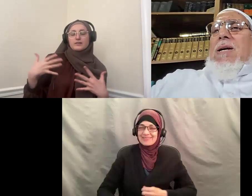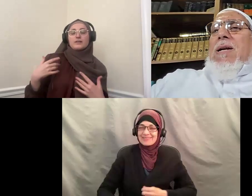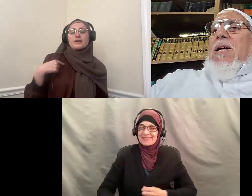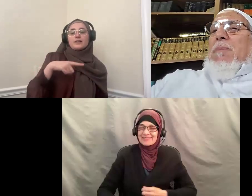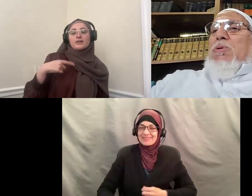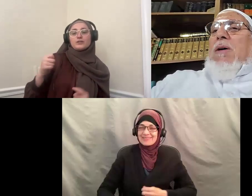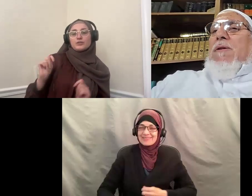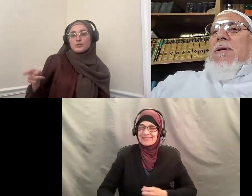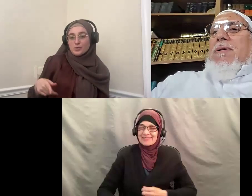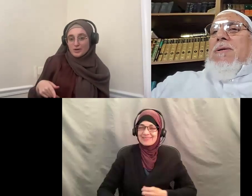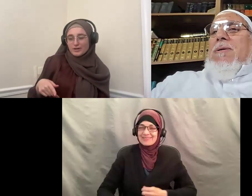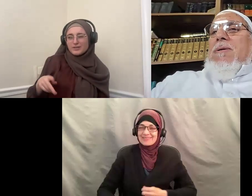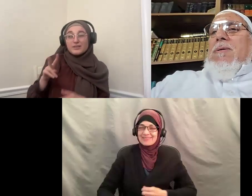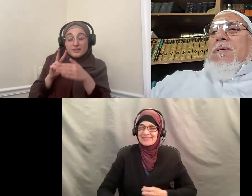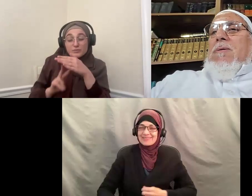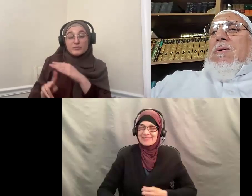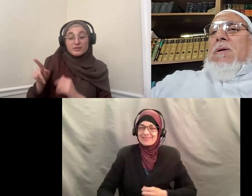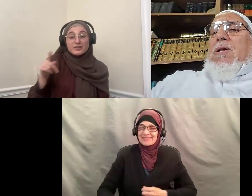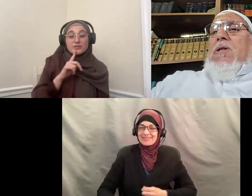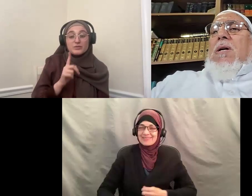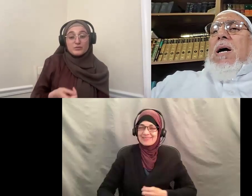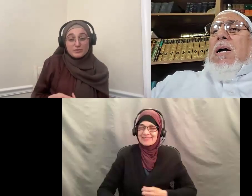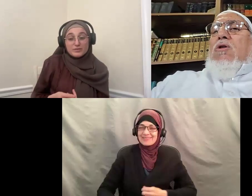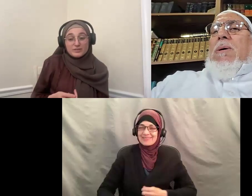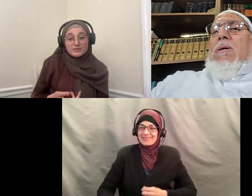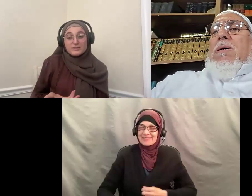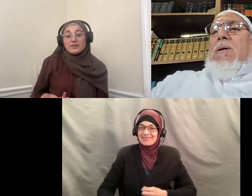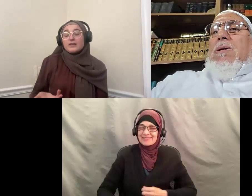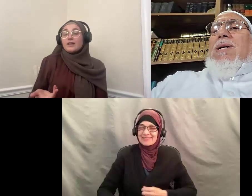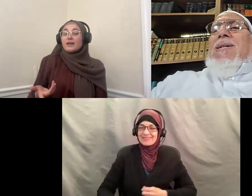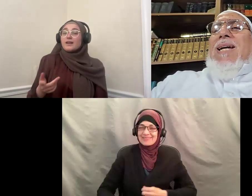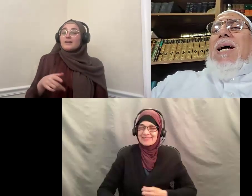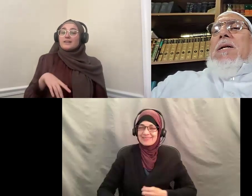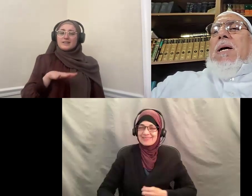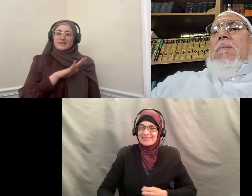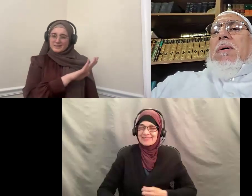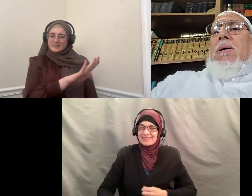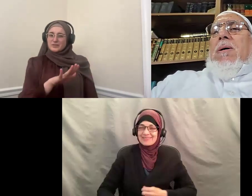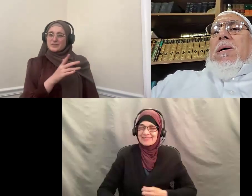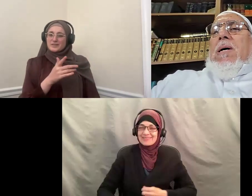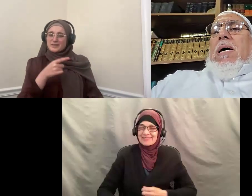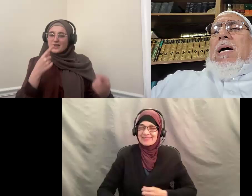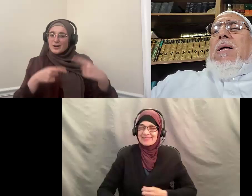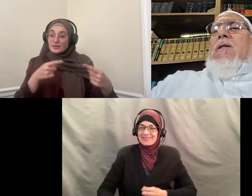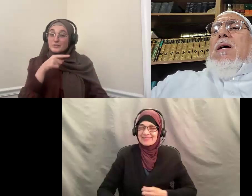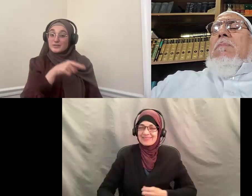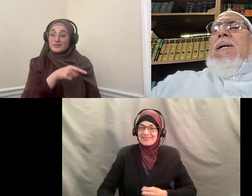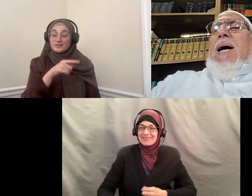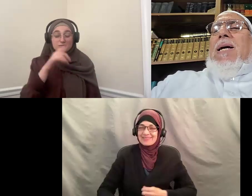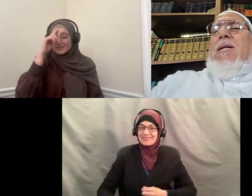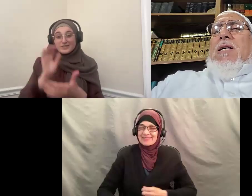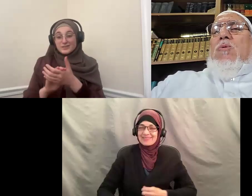Is he really a prophet? In their argument, they denied him and